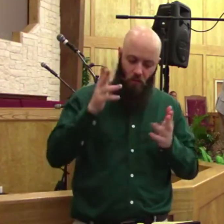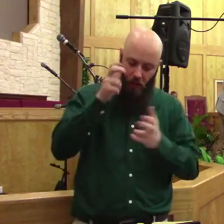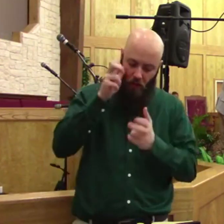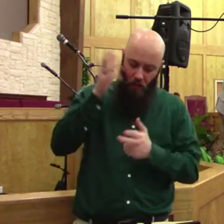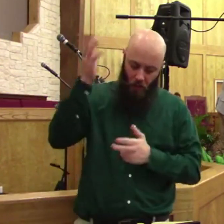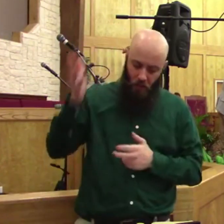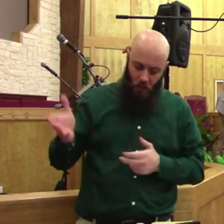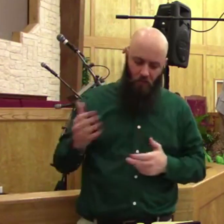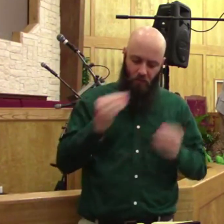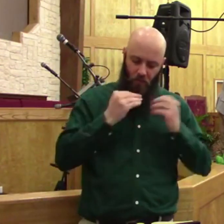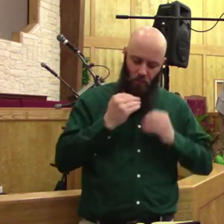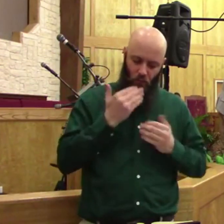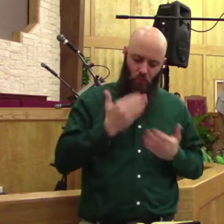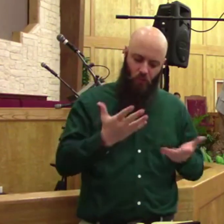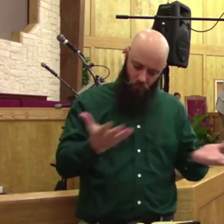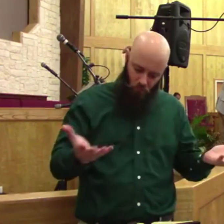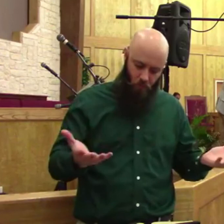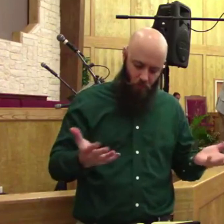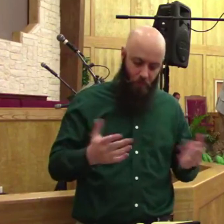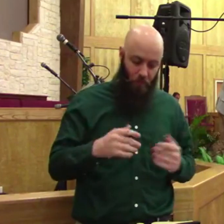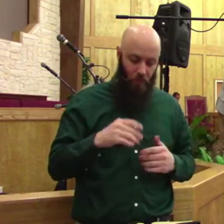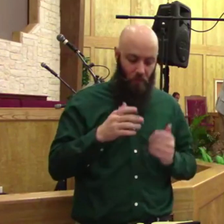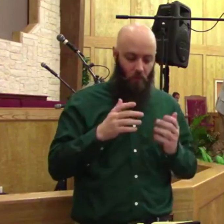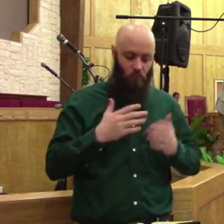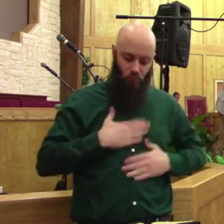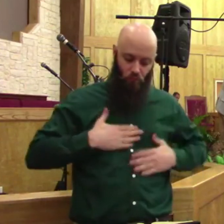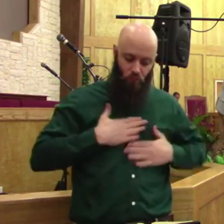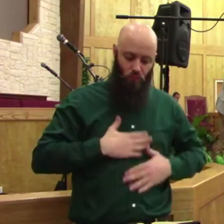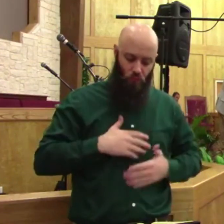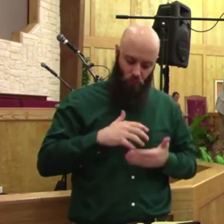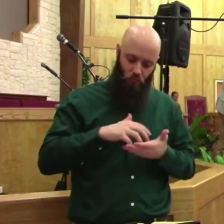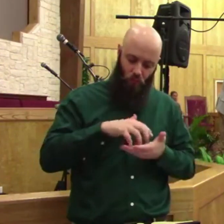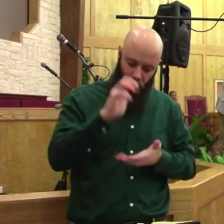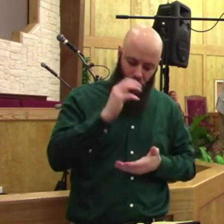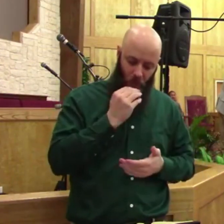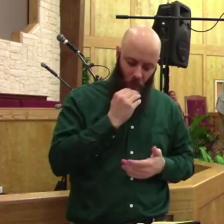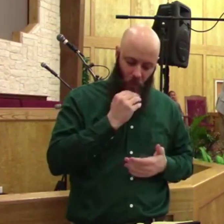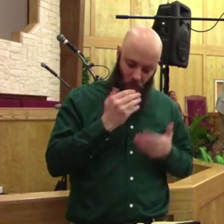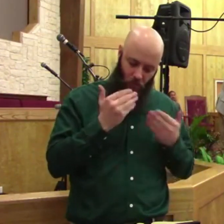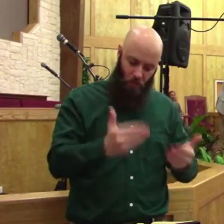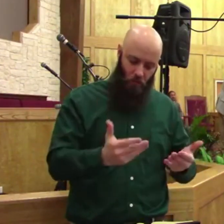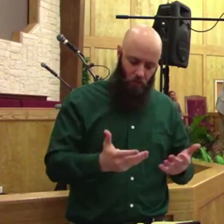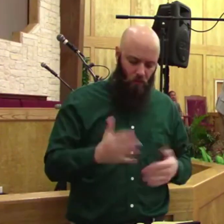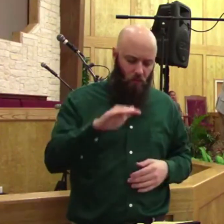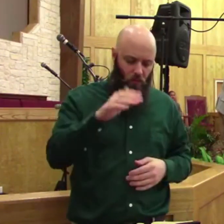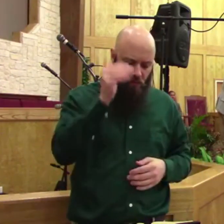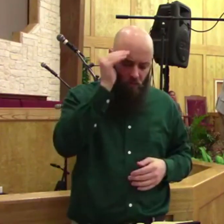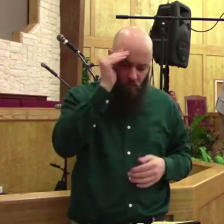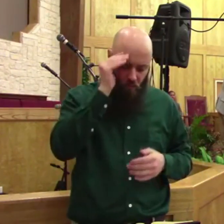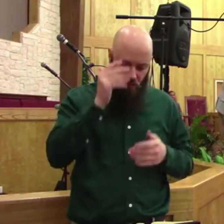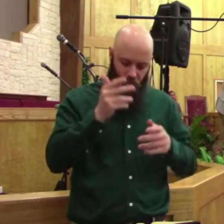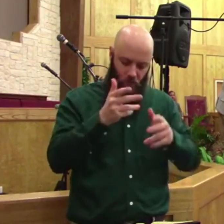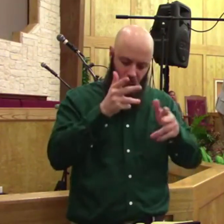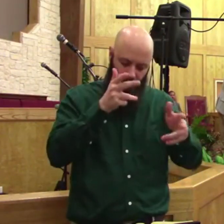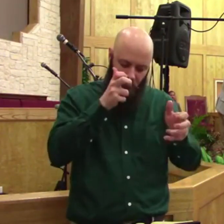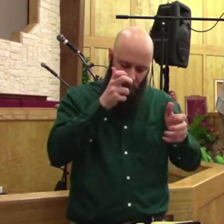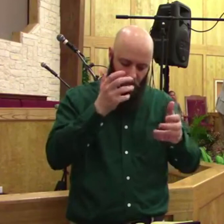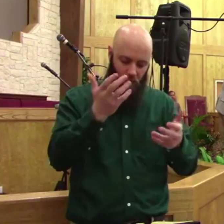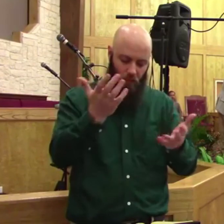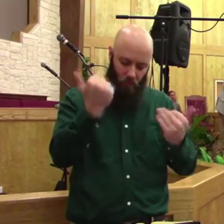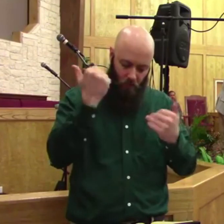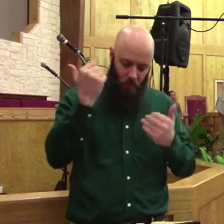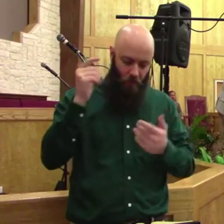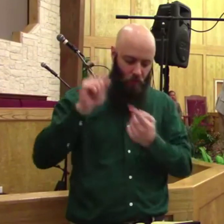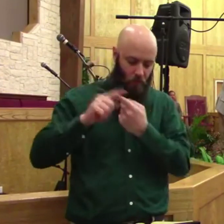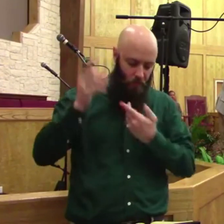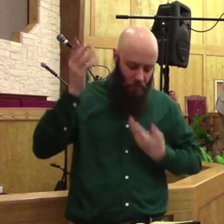not satisfy? Listen diligently to me, and eat what is good, and delight yourselves in rich food.